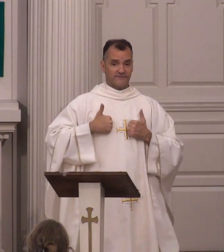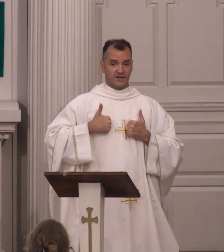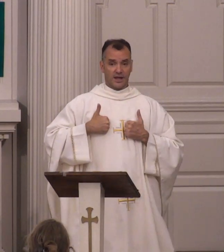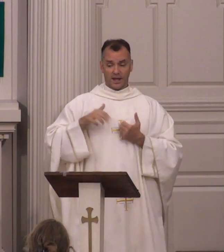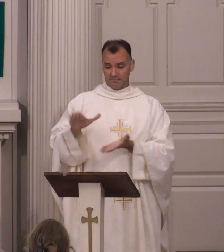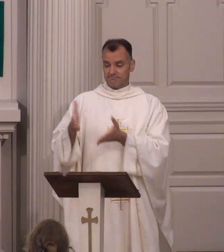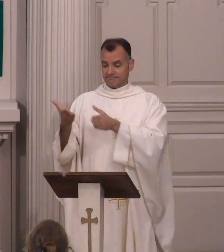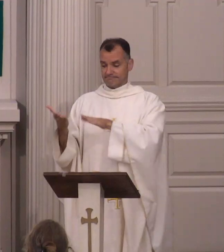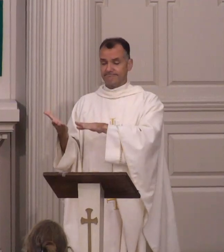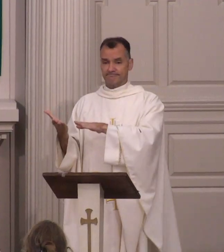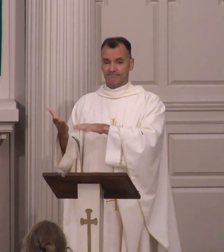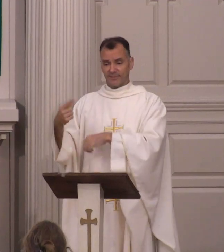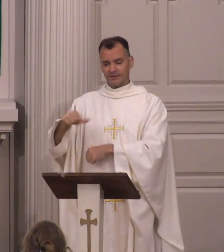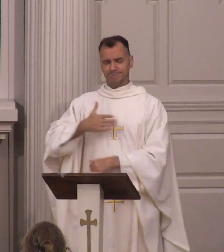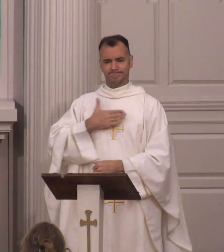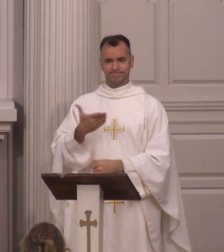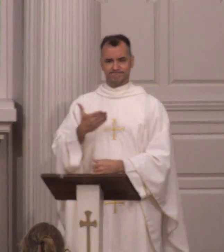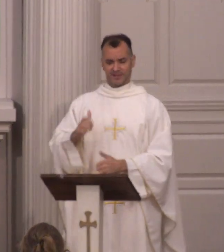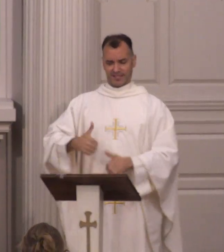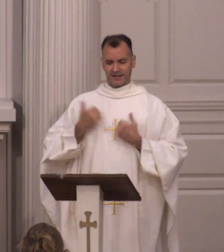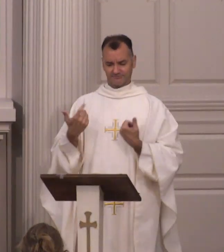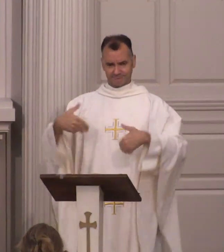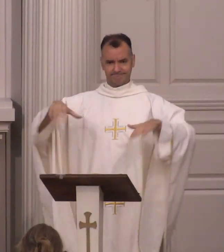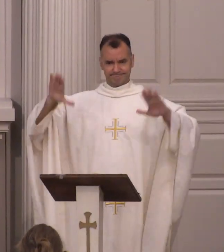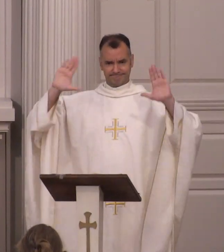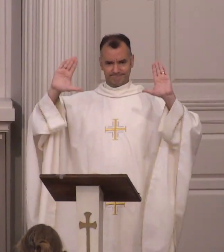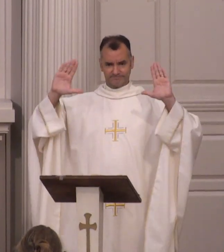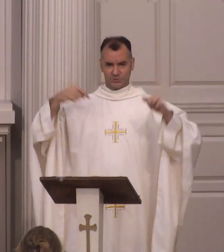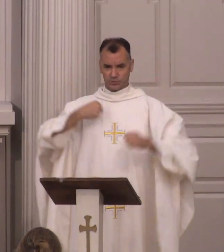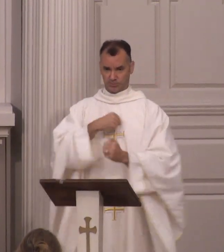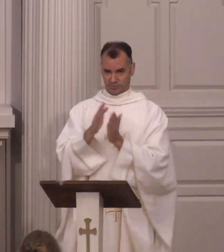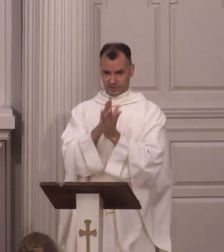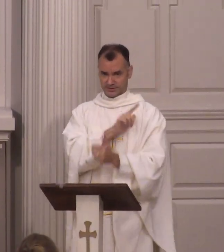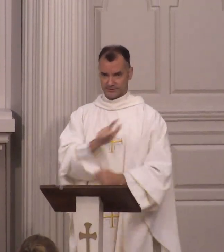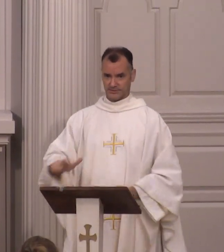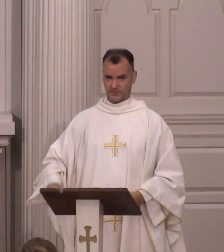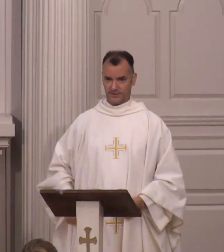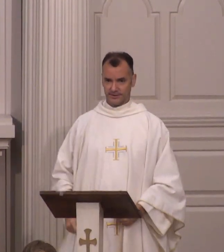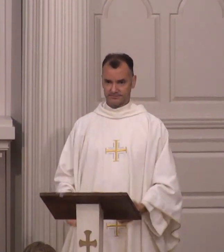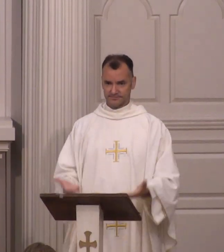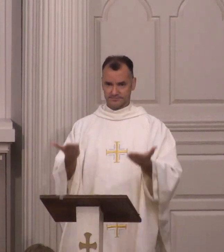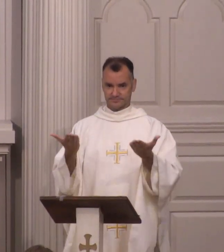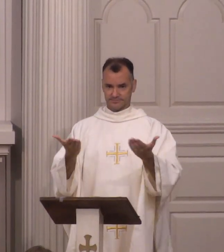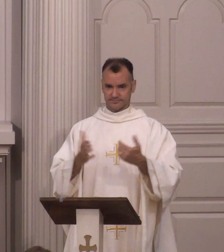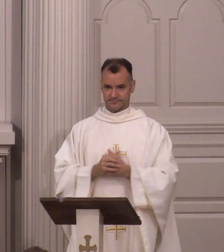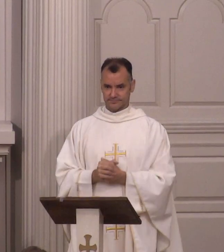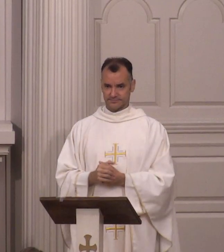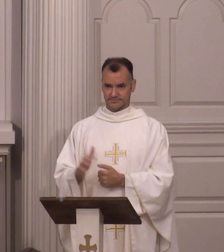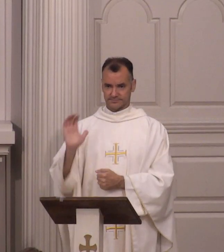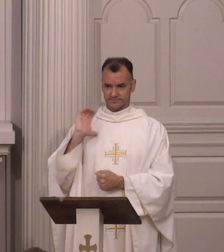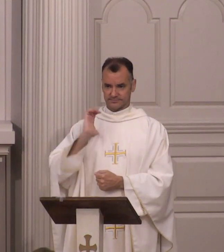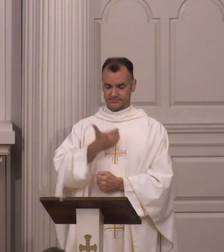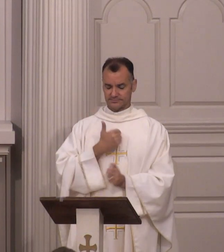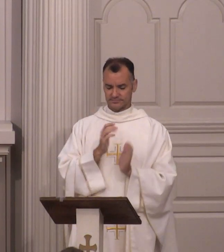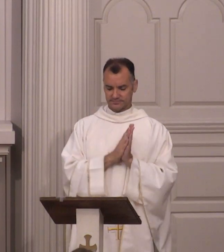For all of our military, living and dead, that they may enjoy their reward for their sacrifice, we pray to the